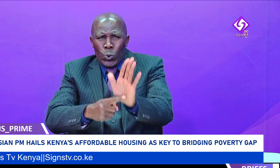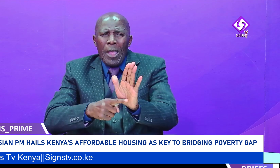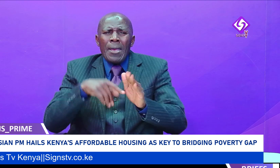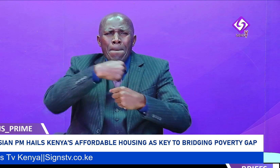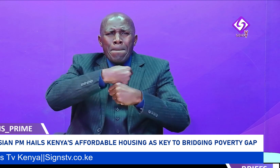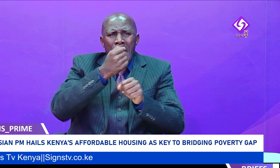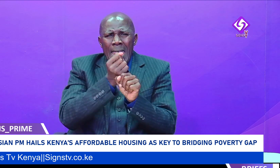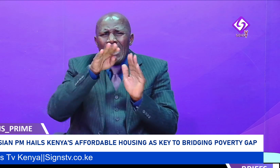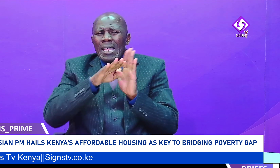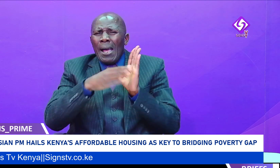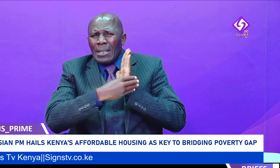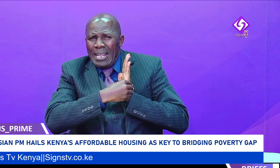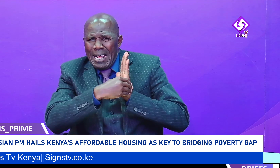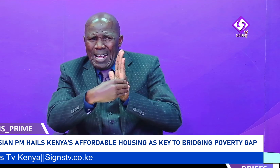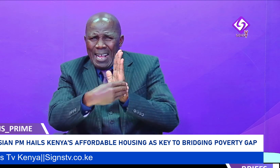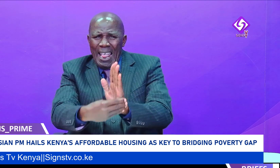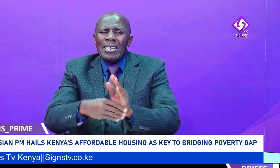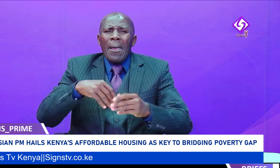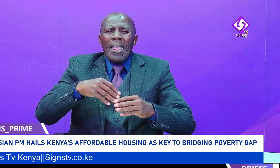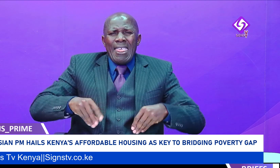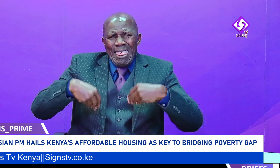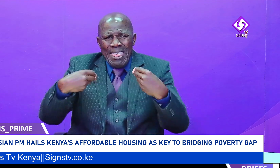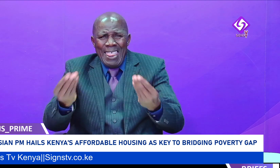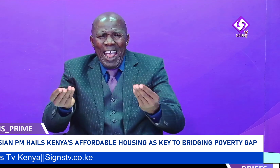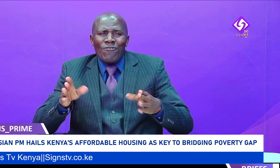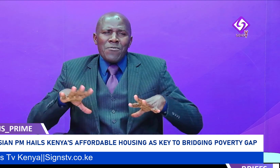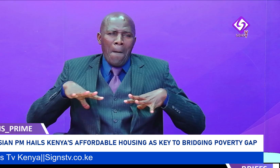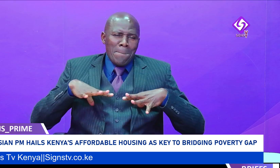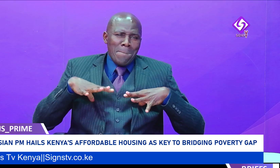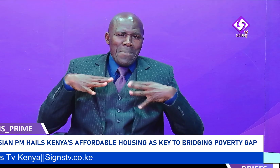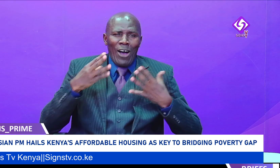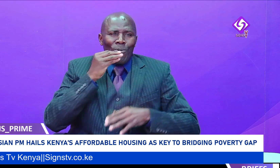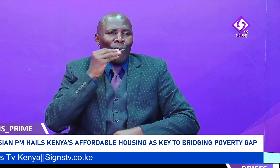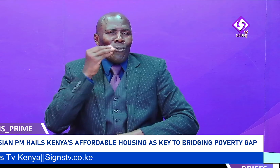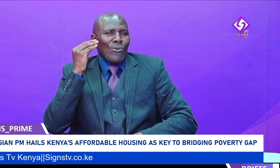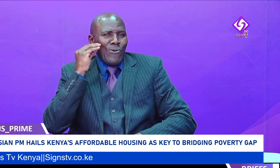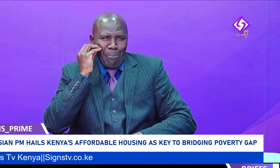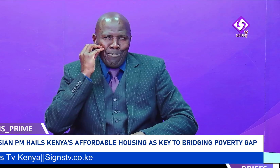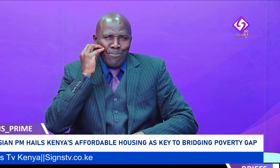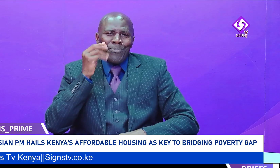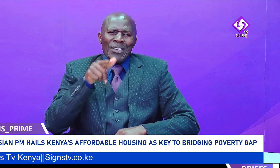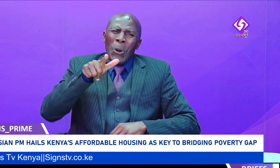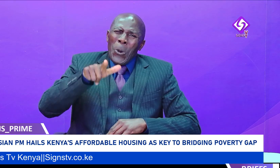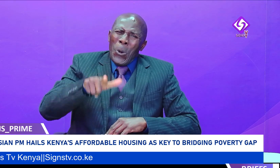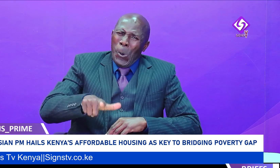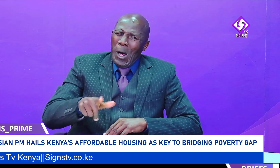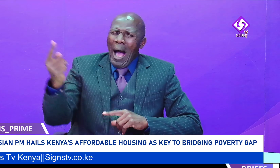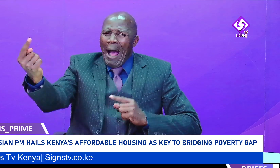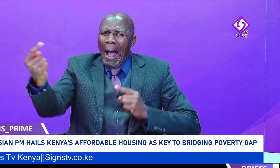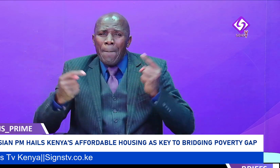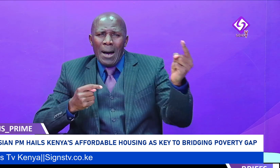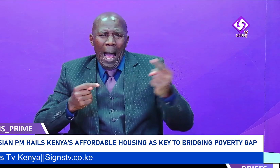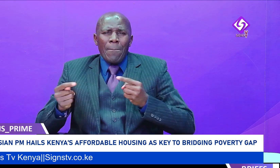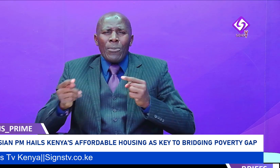He described the initiative as demonstrating remarkable leadership in providing